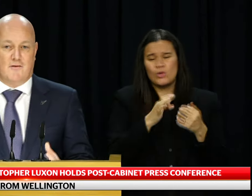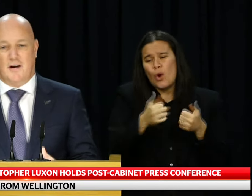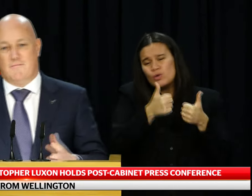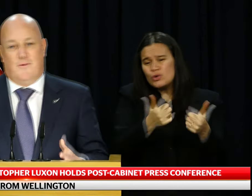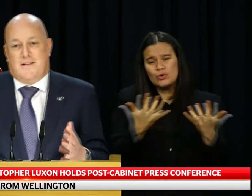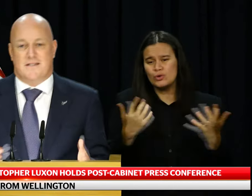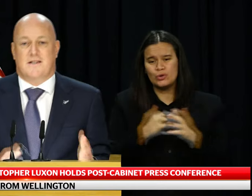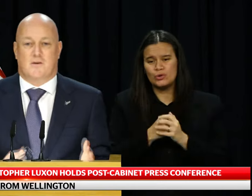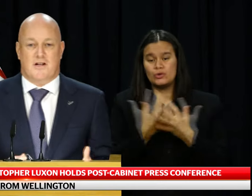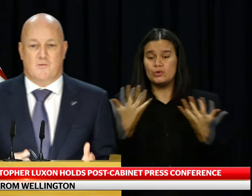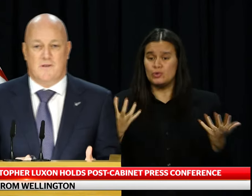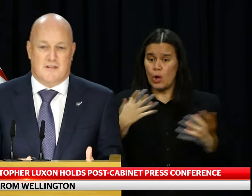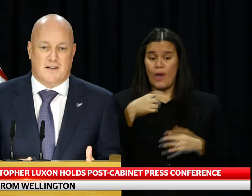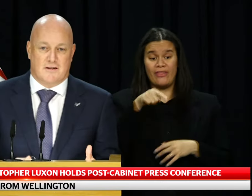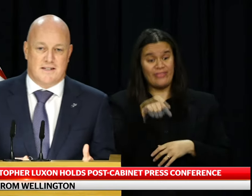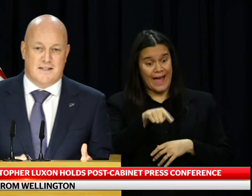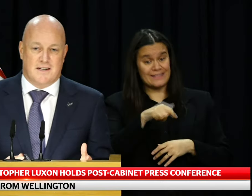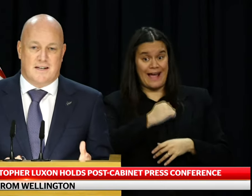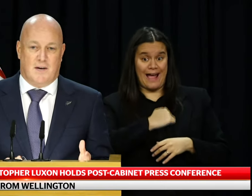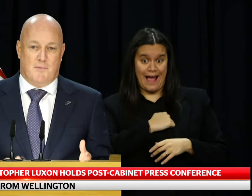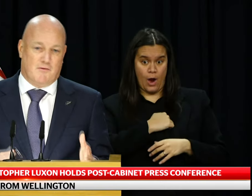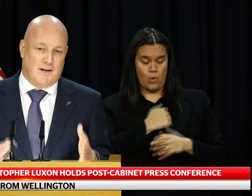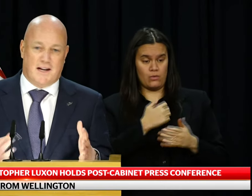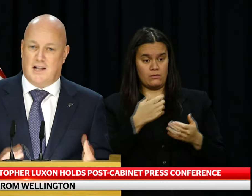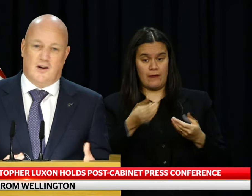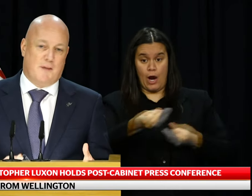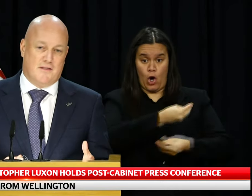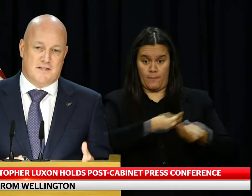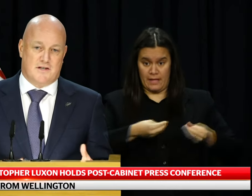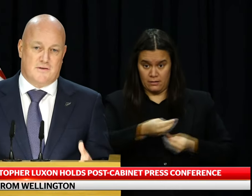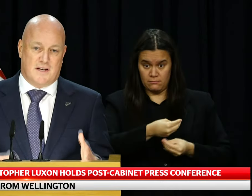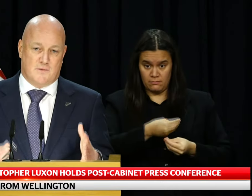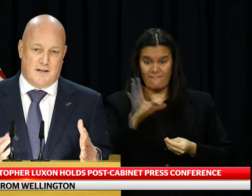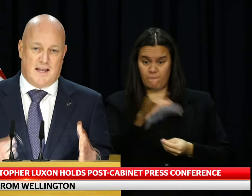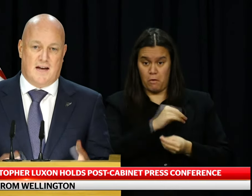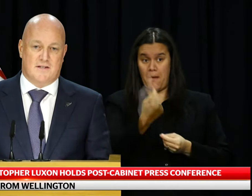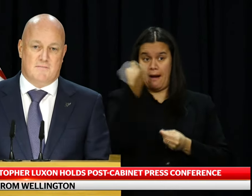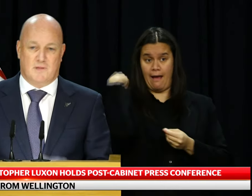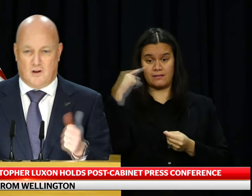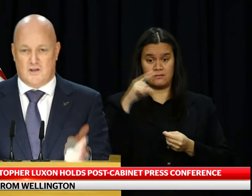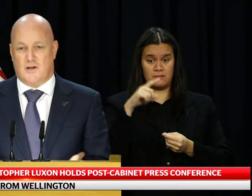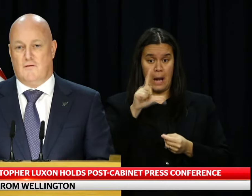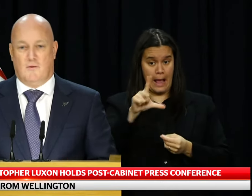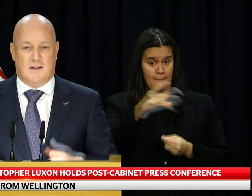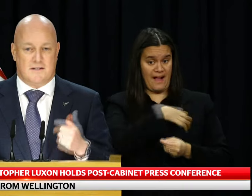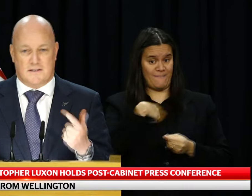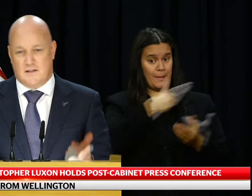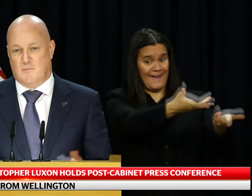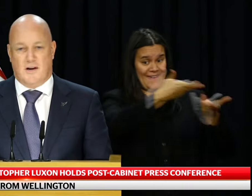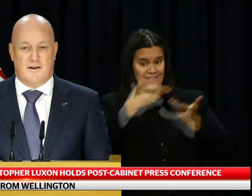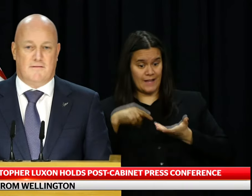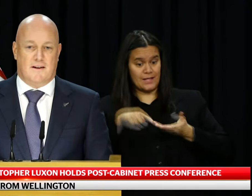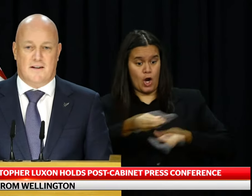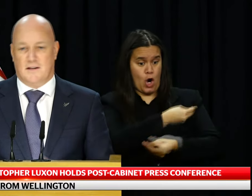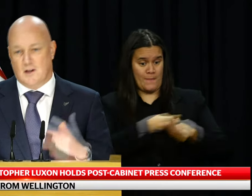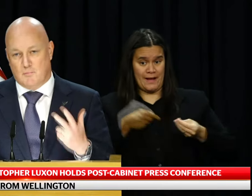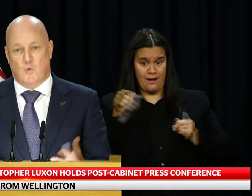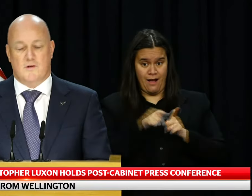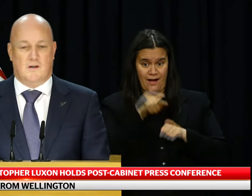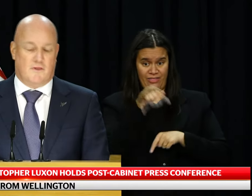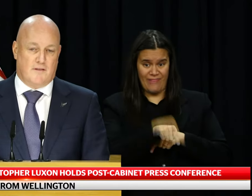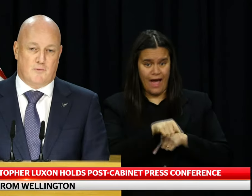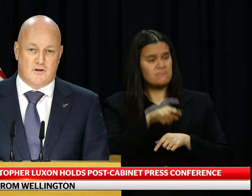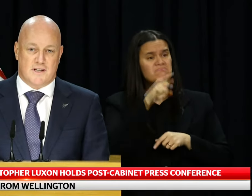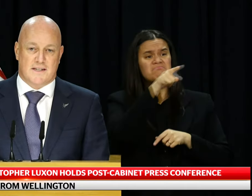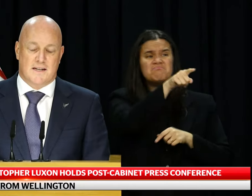government is saying, right, well, that's the situation we've inherited. We're being really clear about these issues as we encounter them: cost overruns, deliberate underfunding,